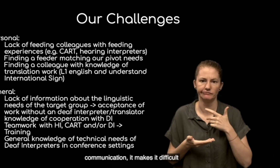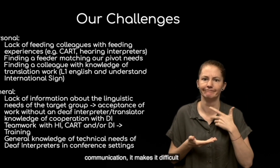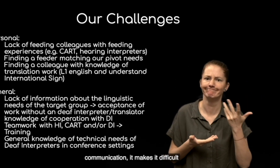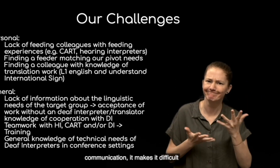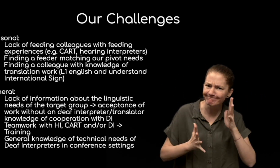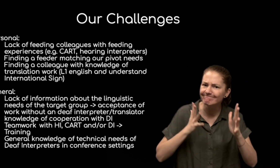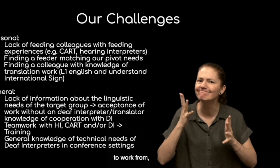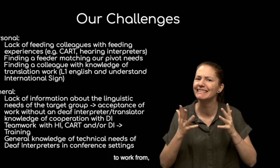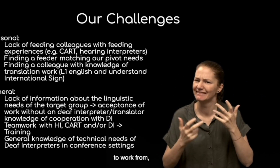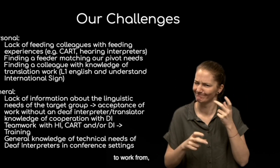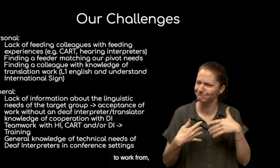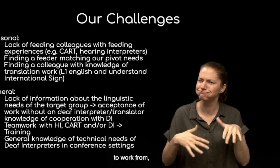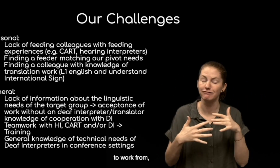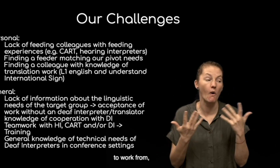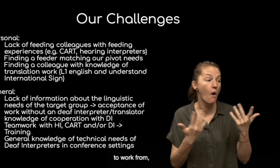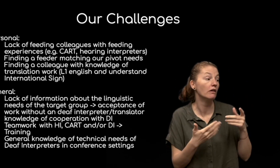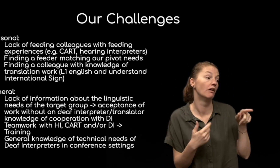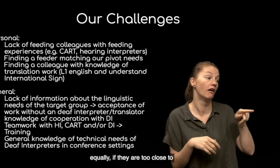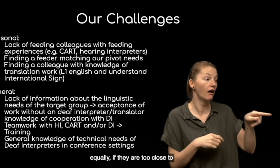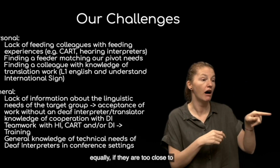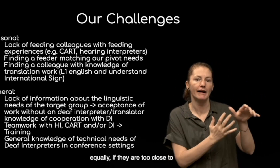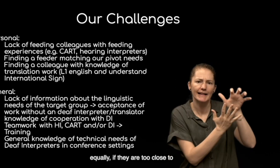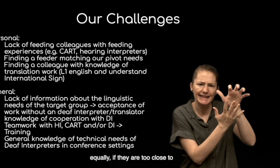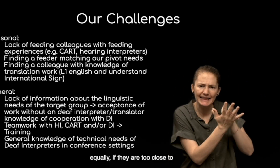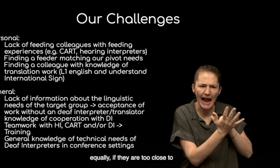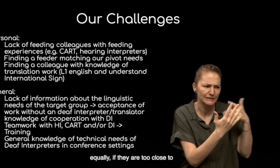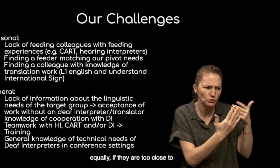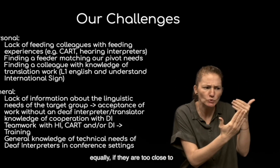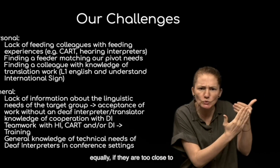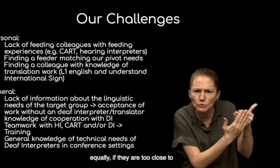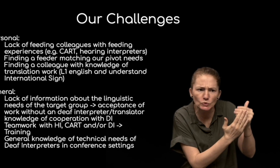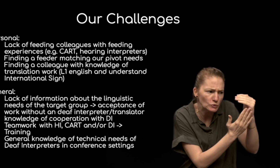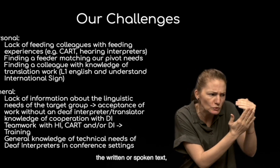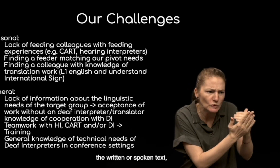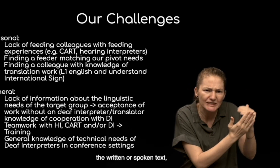Equally, if they're too close to the written or spoken text, it can be quite challenging.